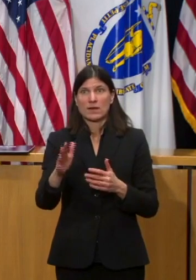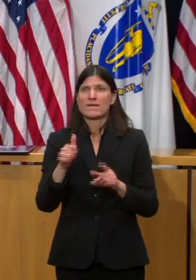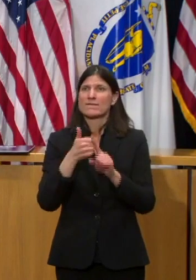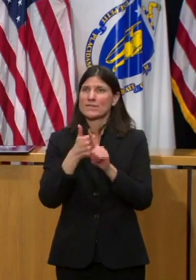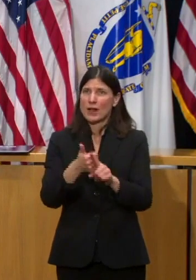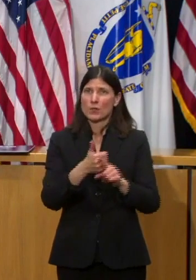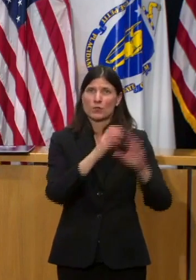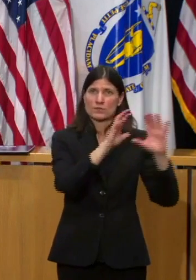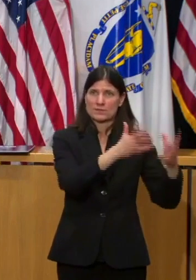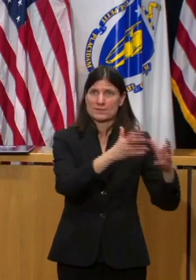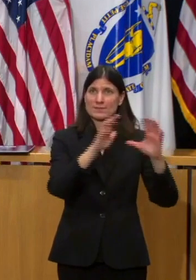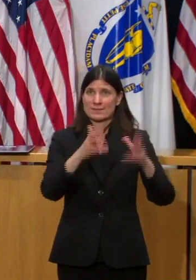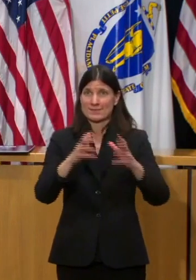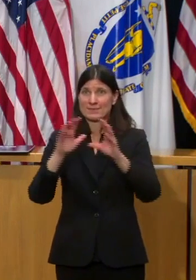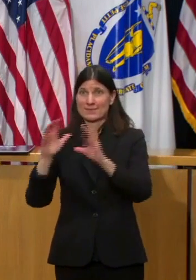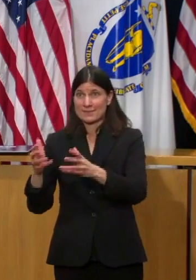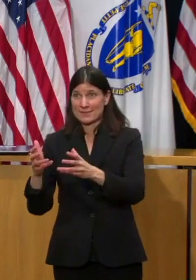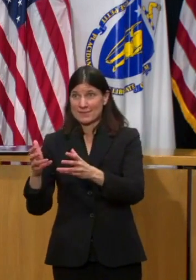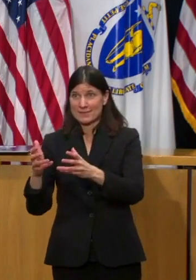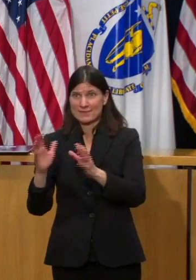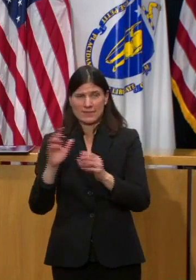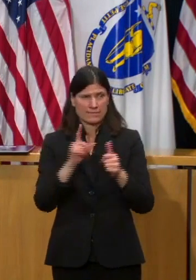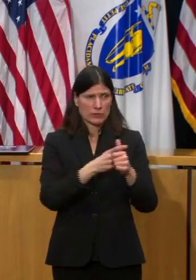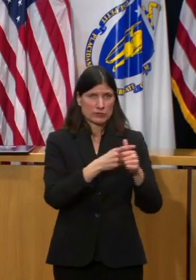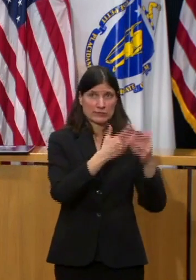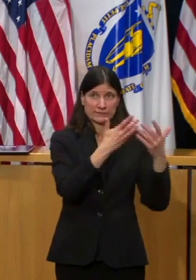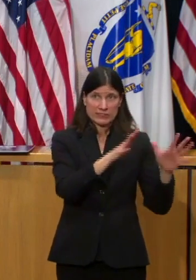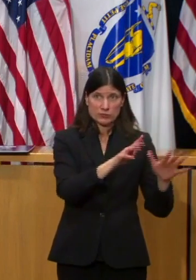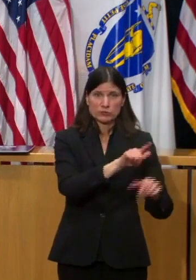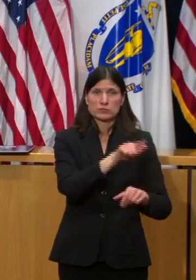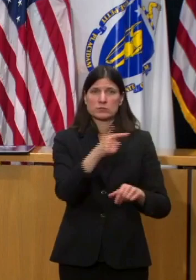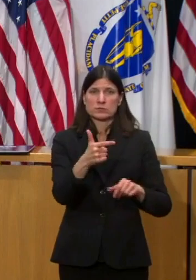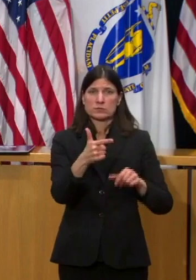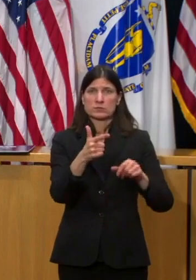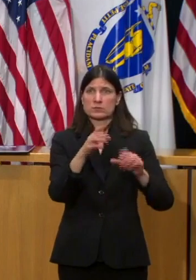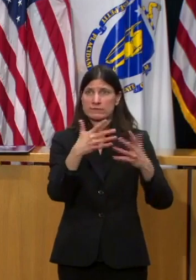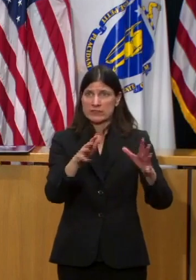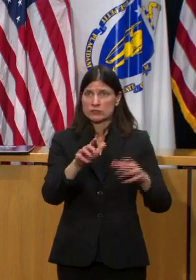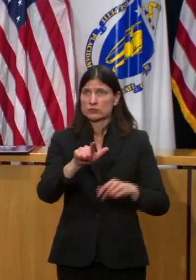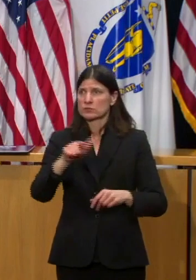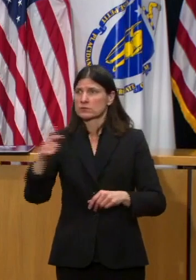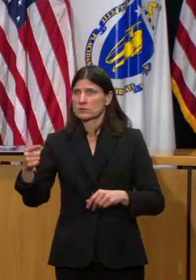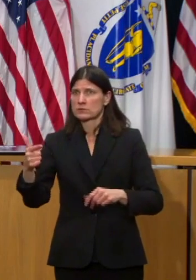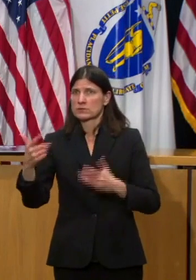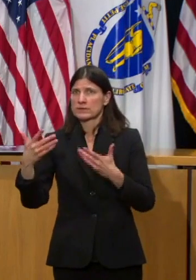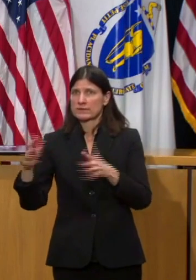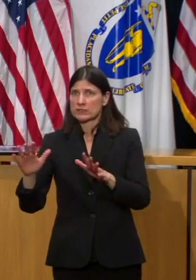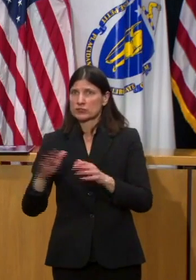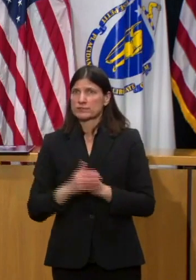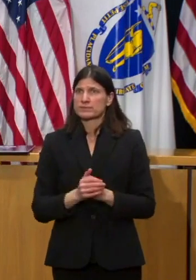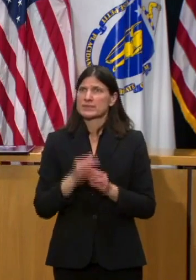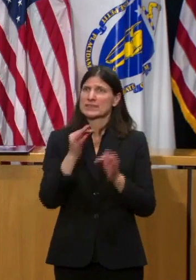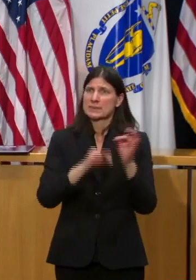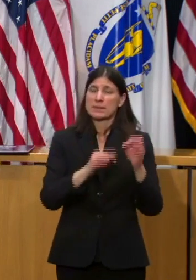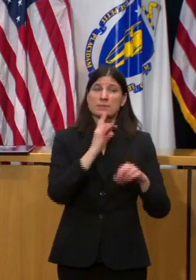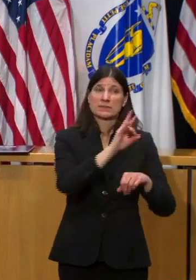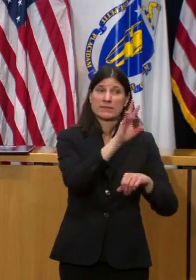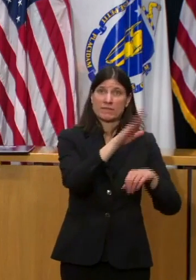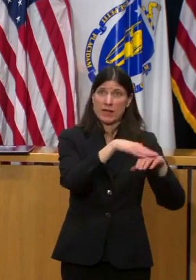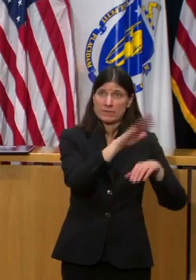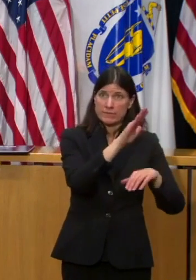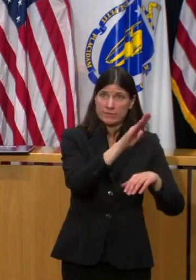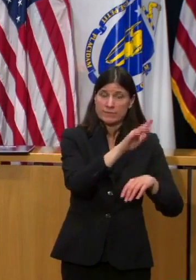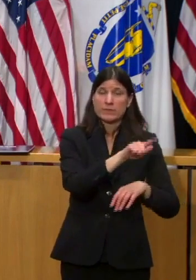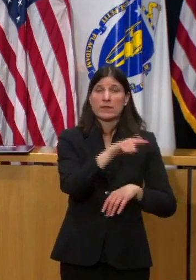and it's something people are really focused on. And so from our point of view, the nice thing about going from some of these targeted groups that we